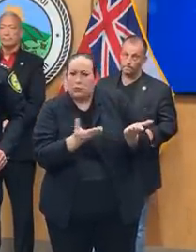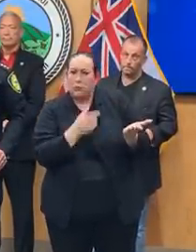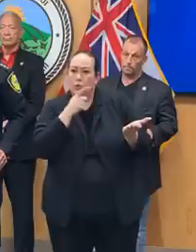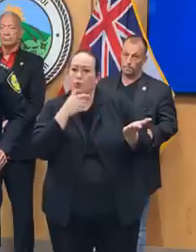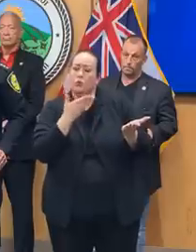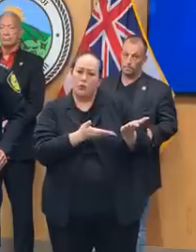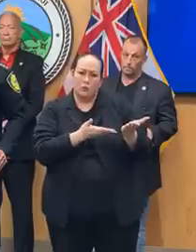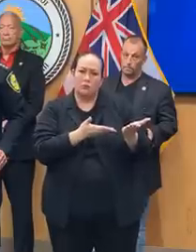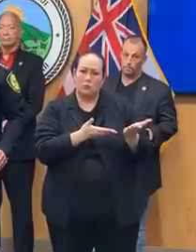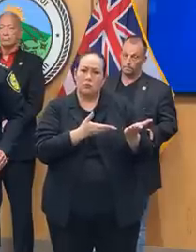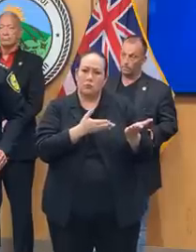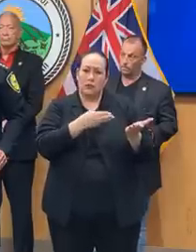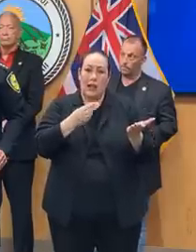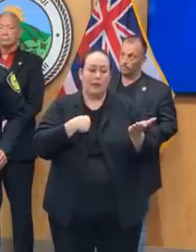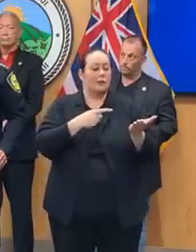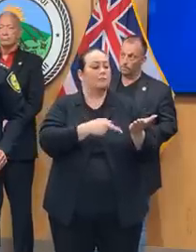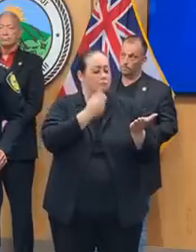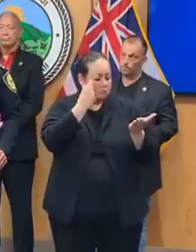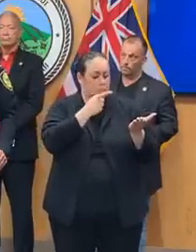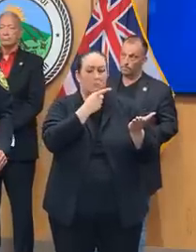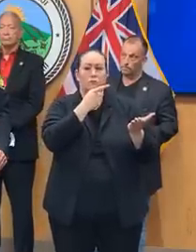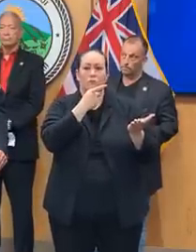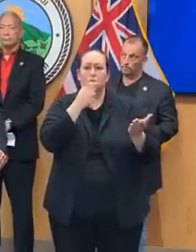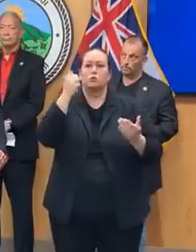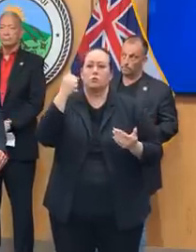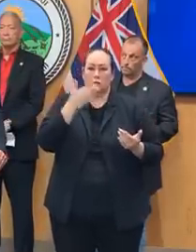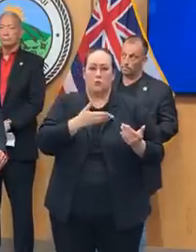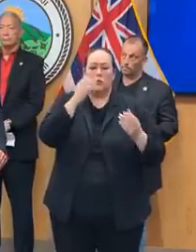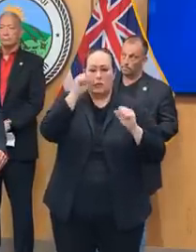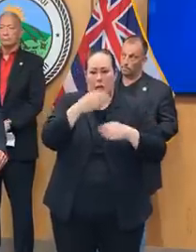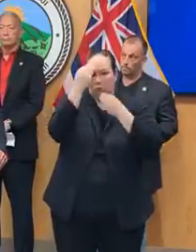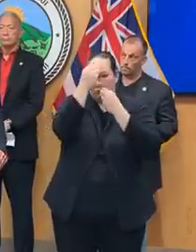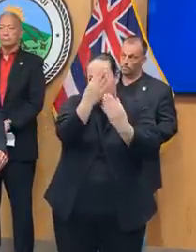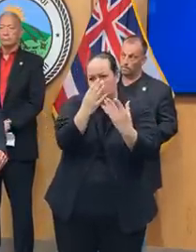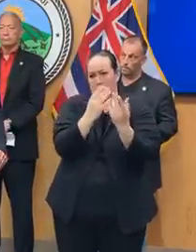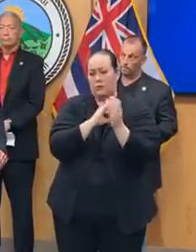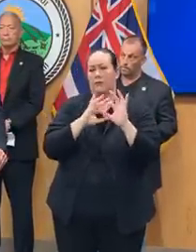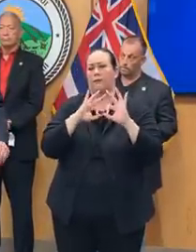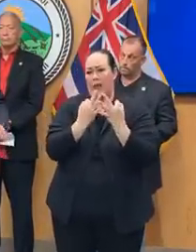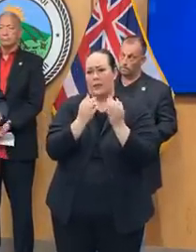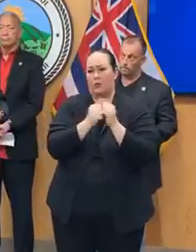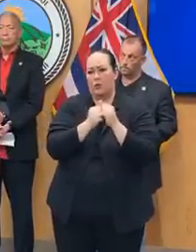the notifications with dignity and honor. And